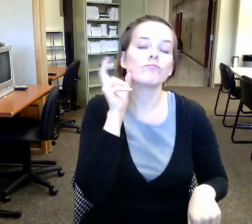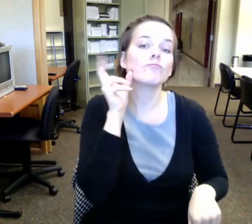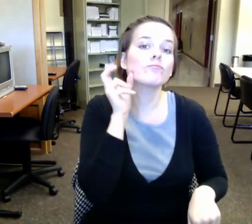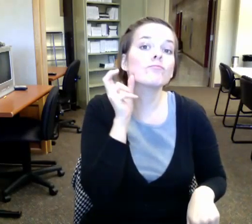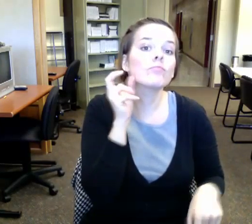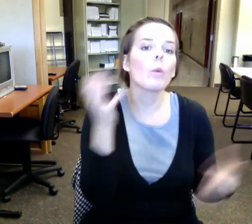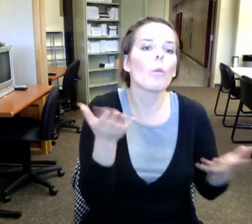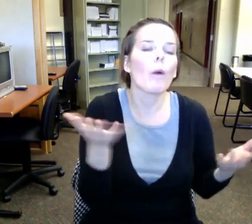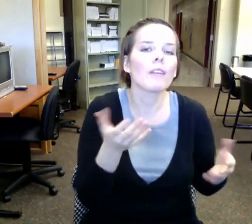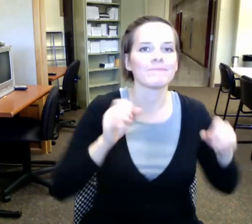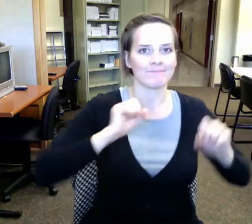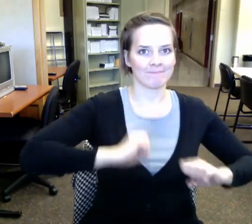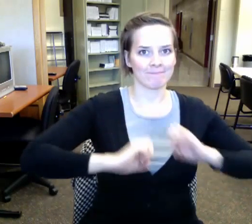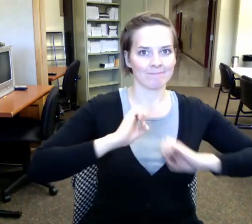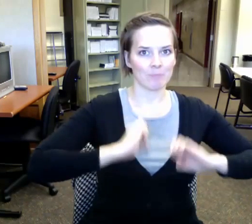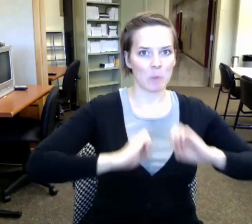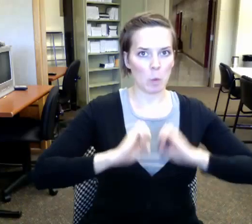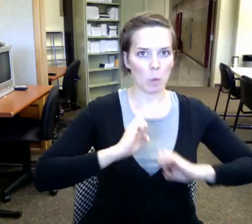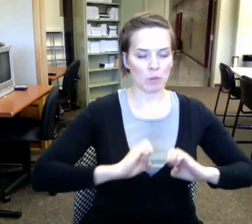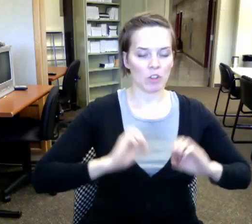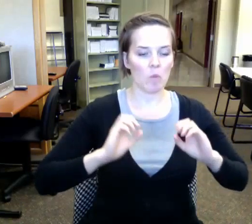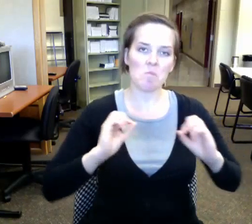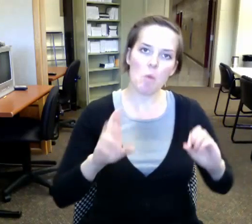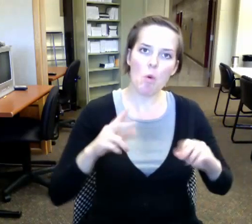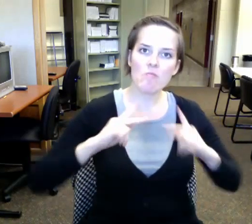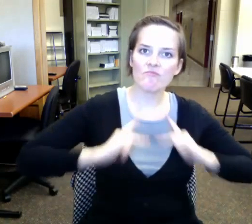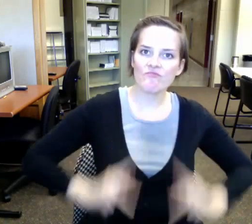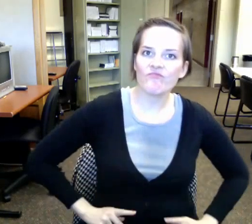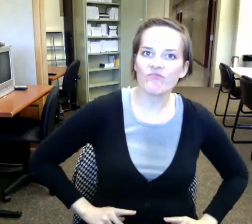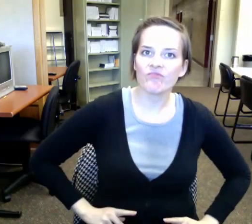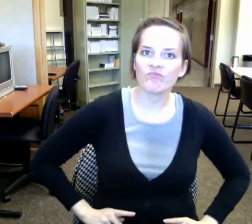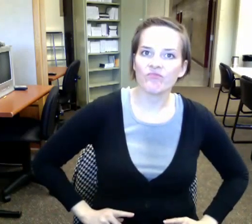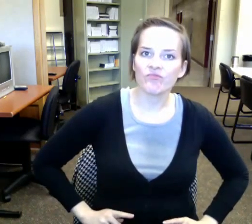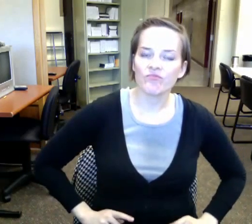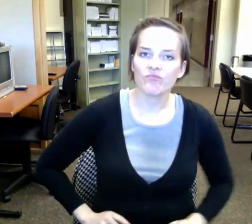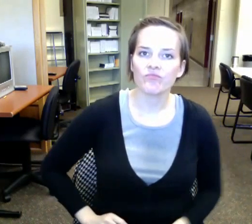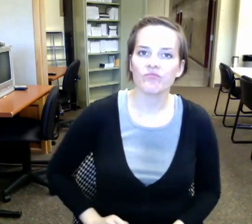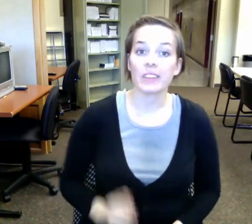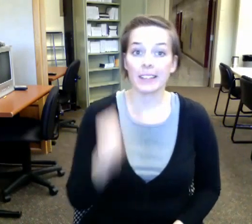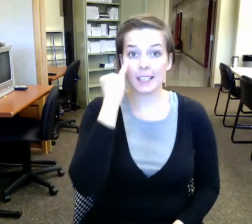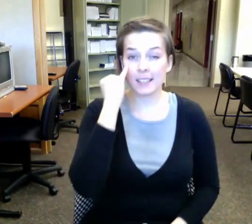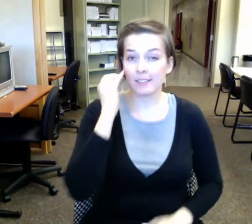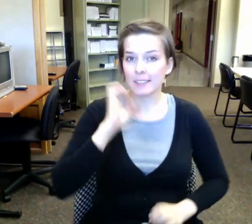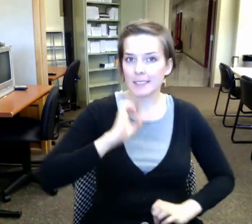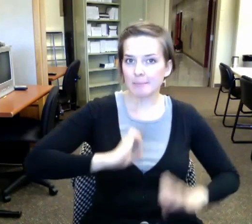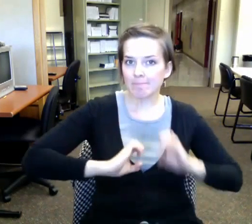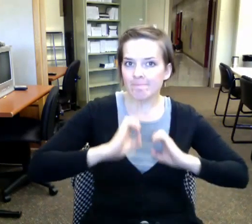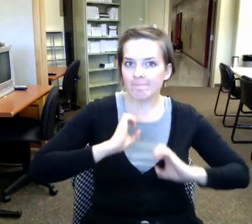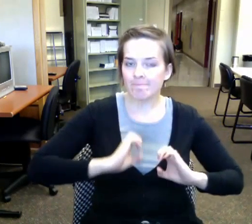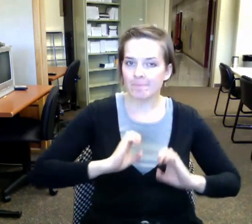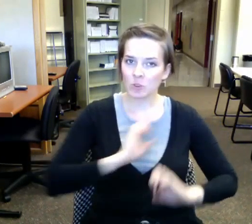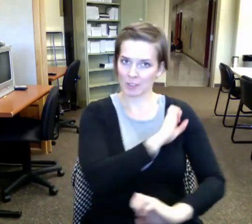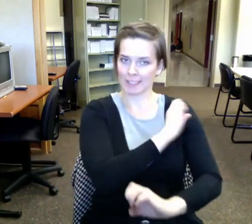If our emotional energy is directed elsewhere, it's very difficult to listen, and you may have experienced that. If you just had a fight with